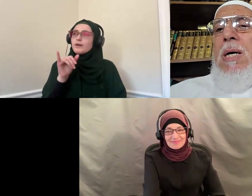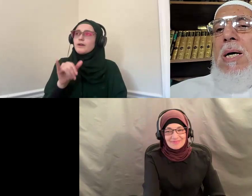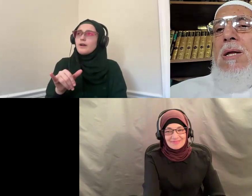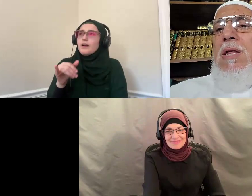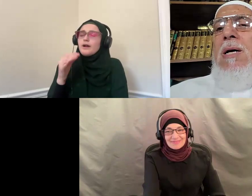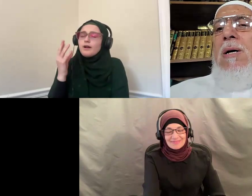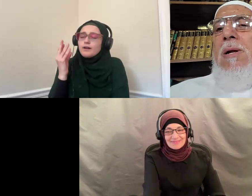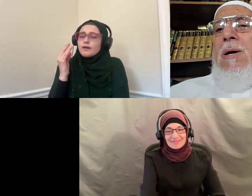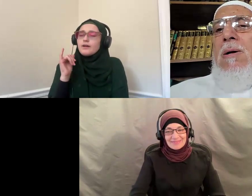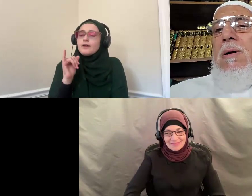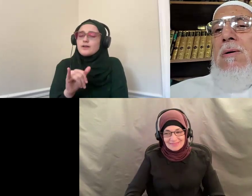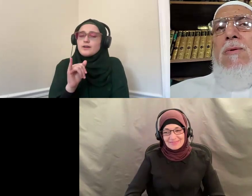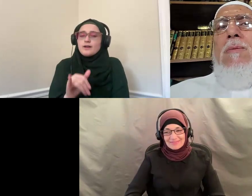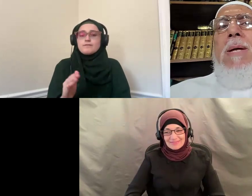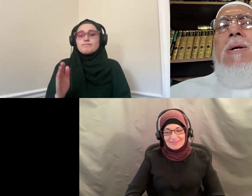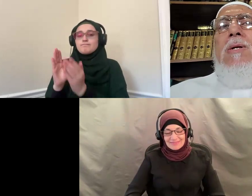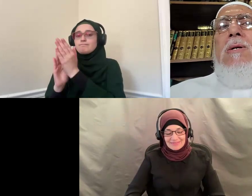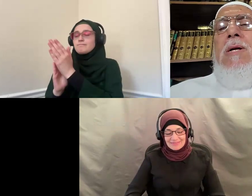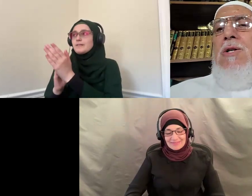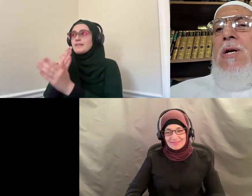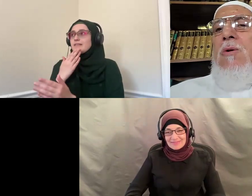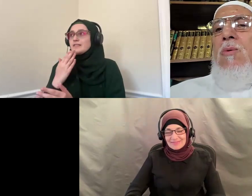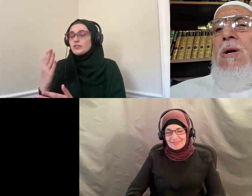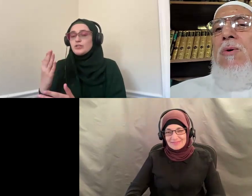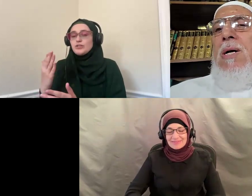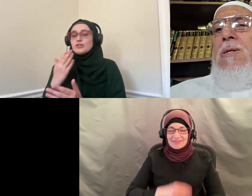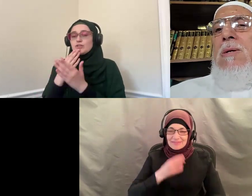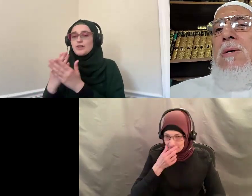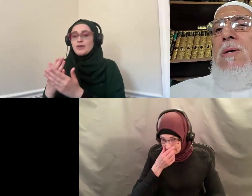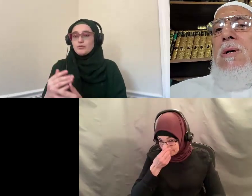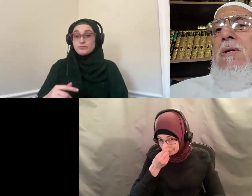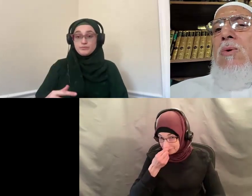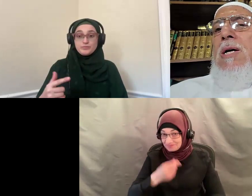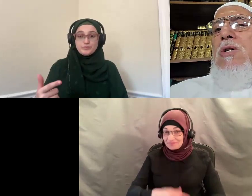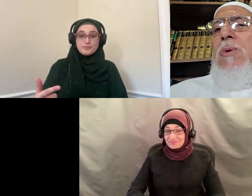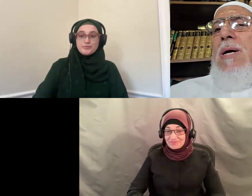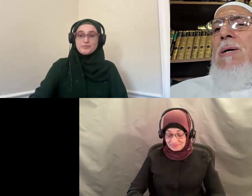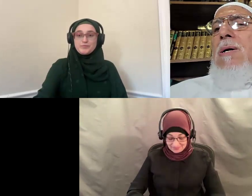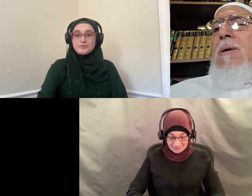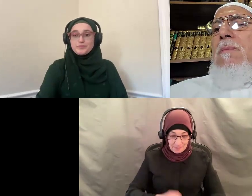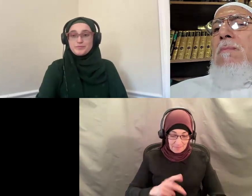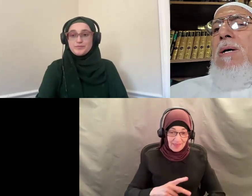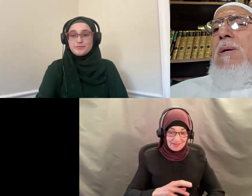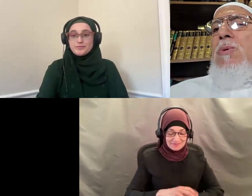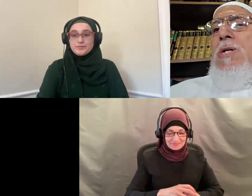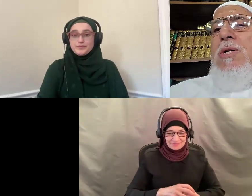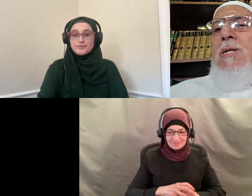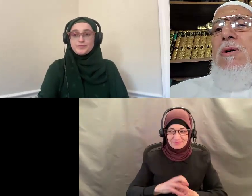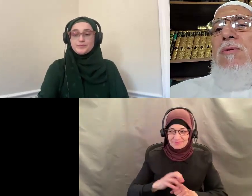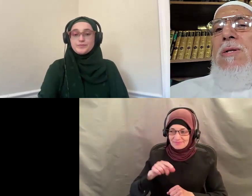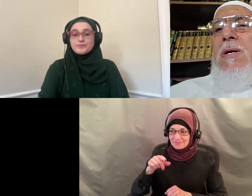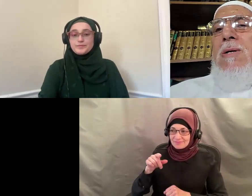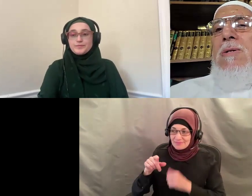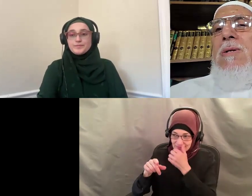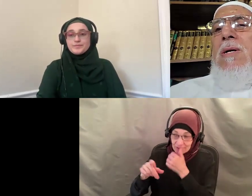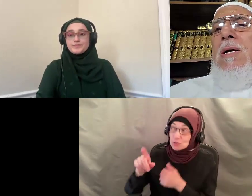ponder and thank Allah for making this creation work for us. So I swear by the positions